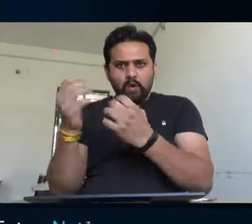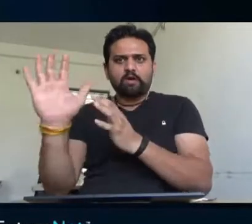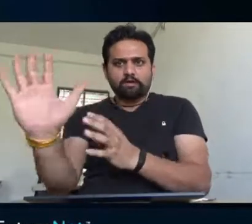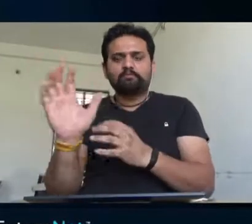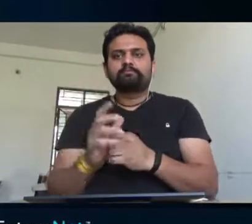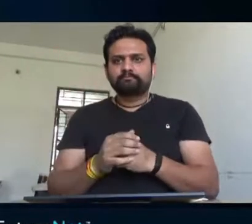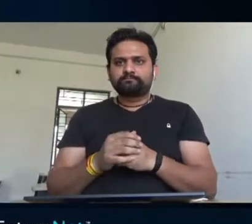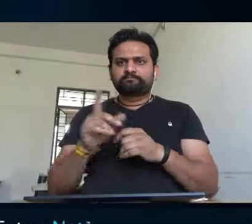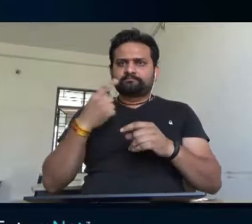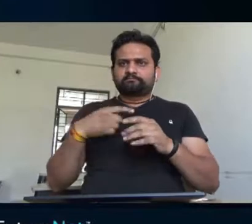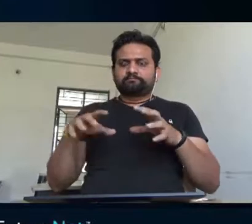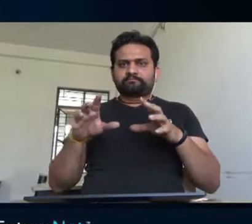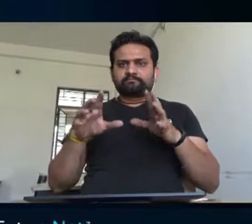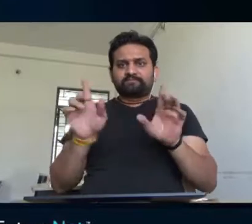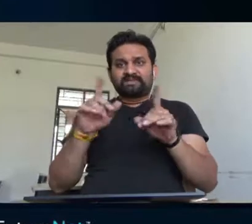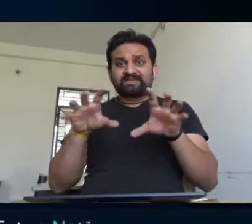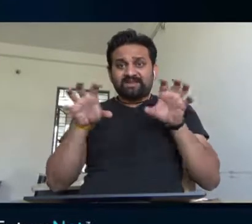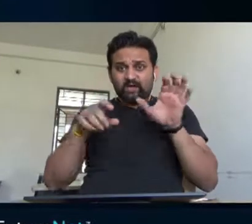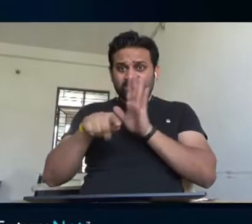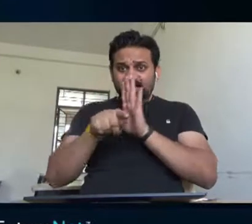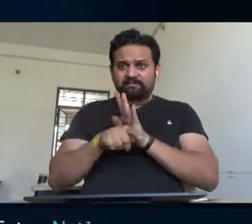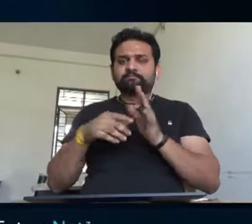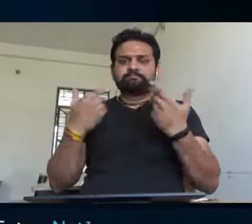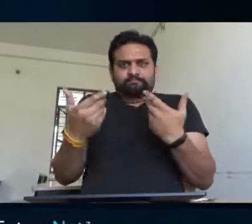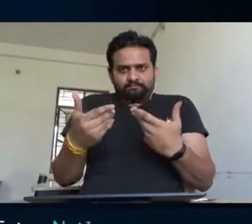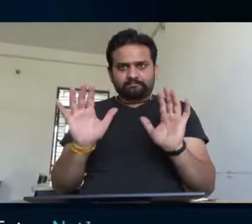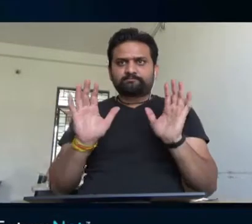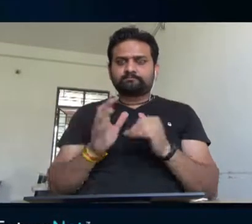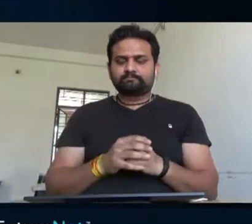the coin online. But the contract for this one is